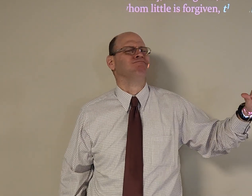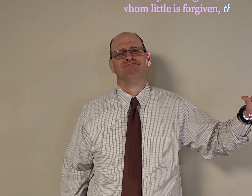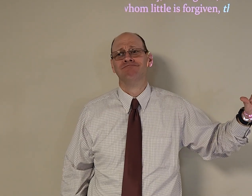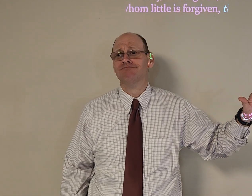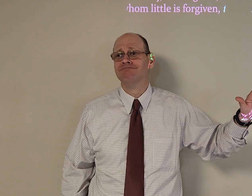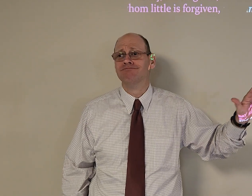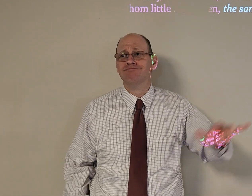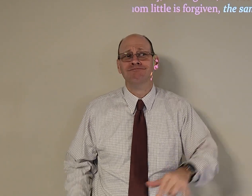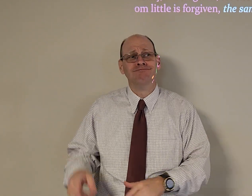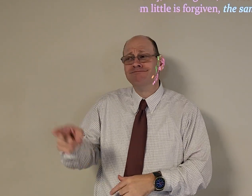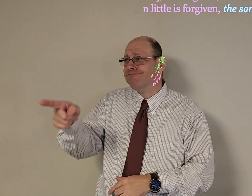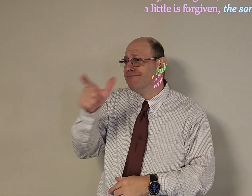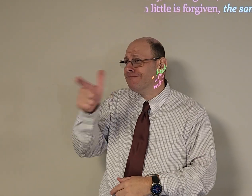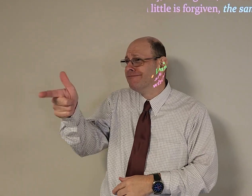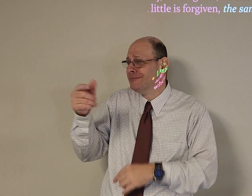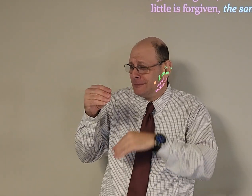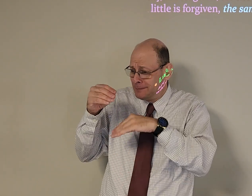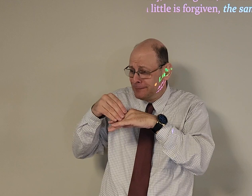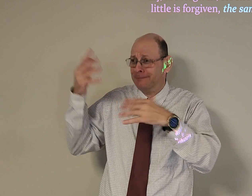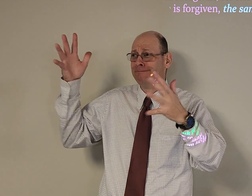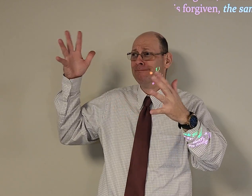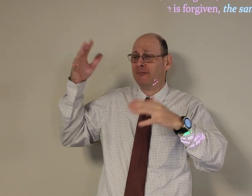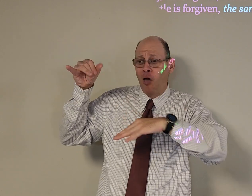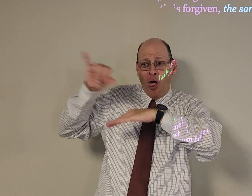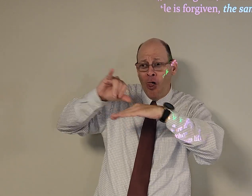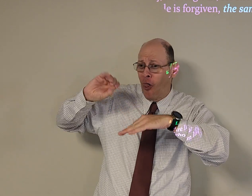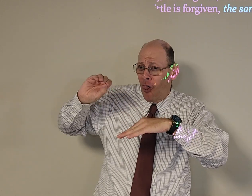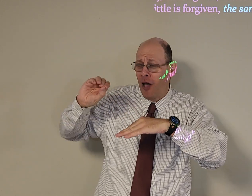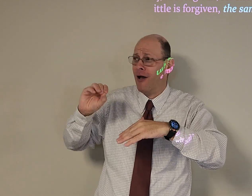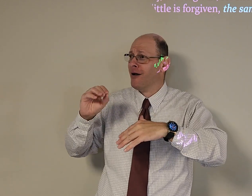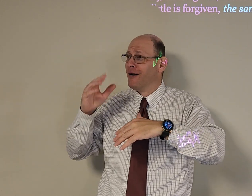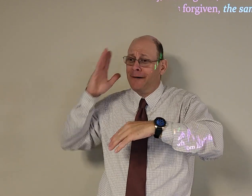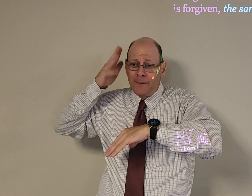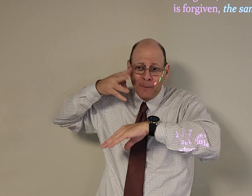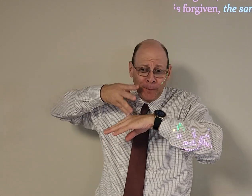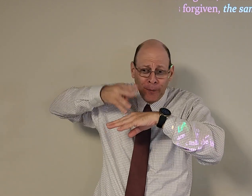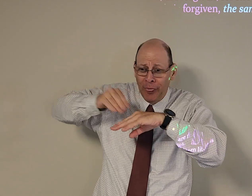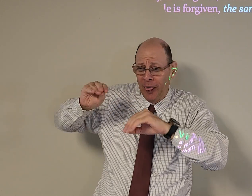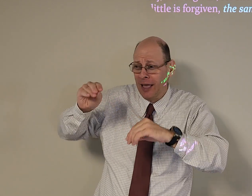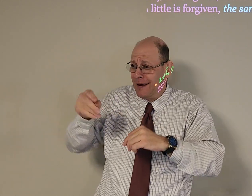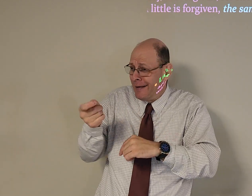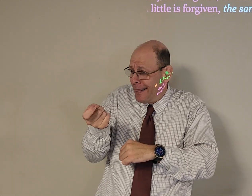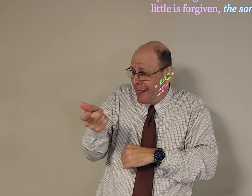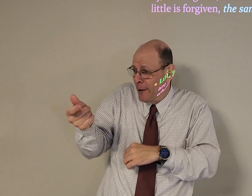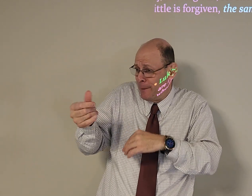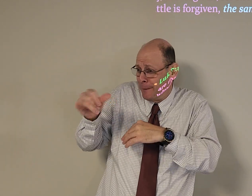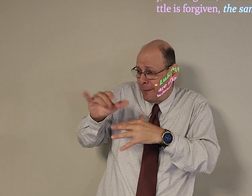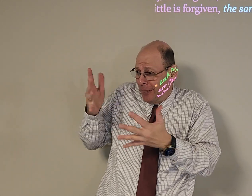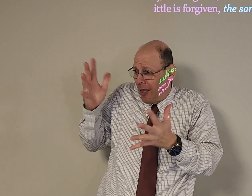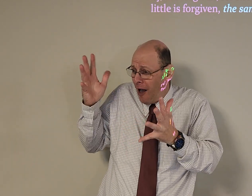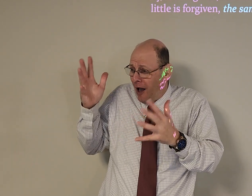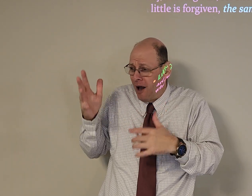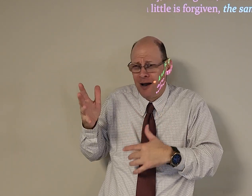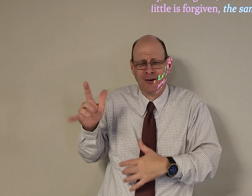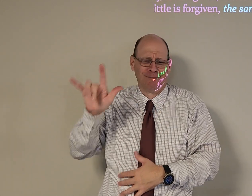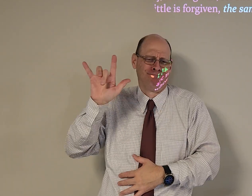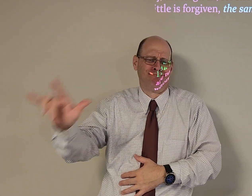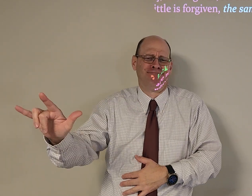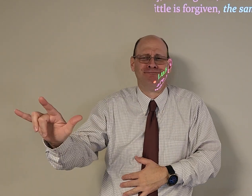She blessed Jesus by anointing his feet with her tears, with the